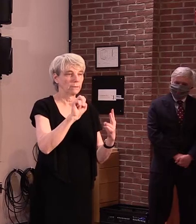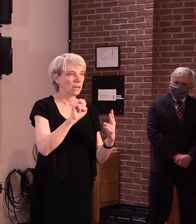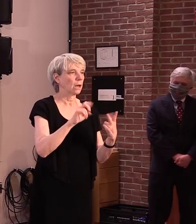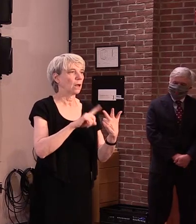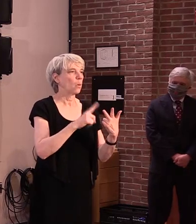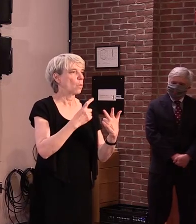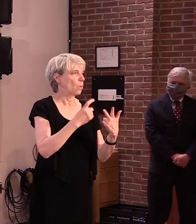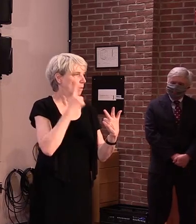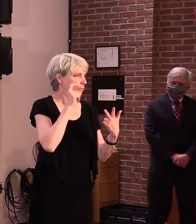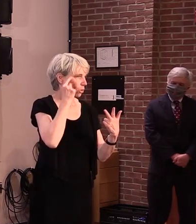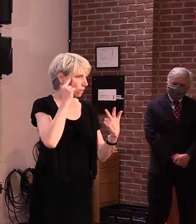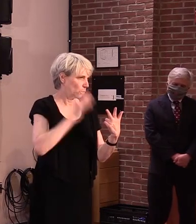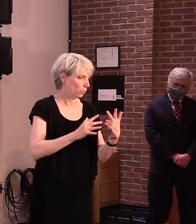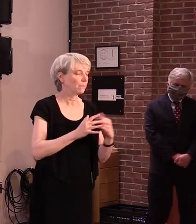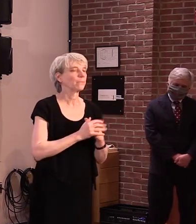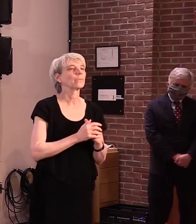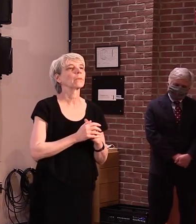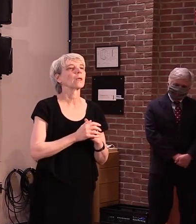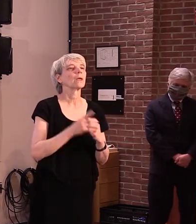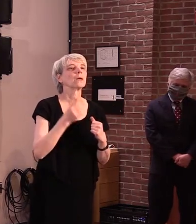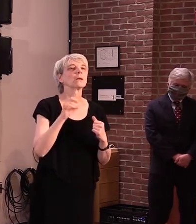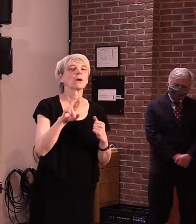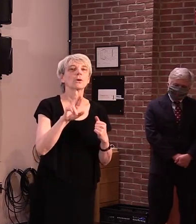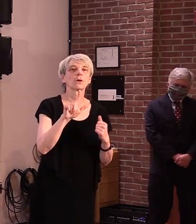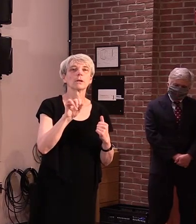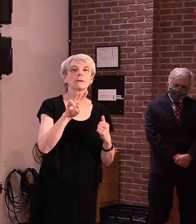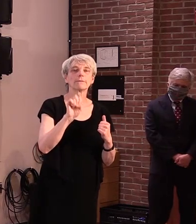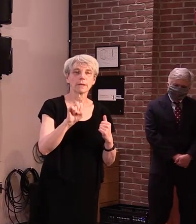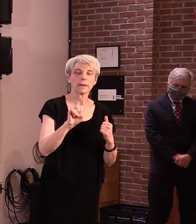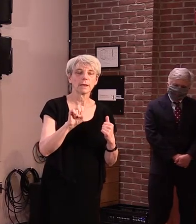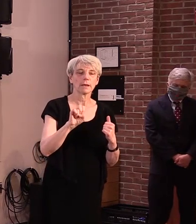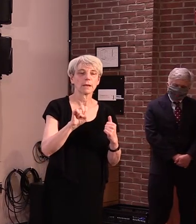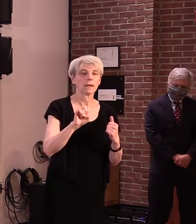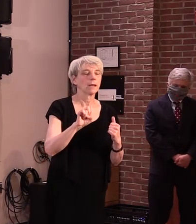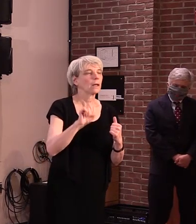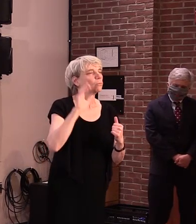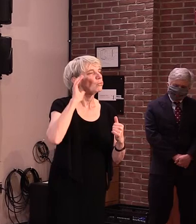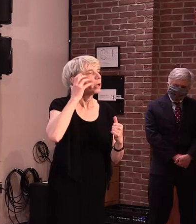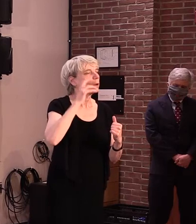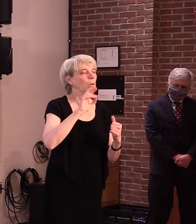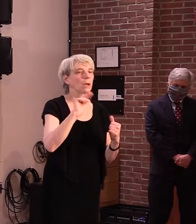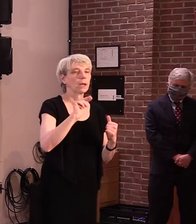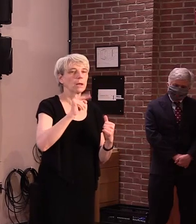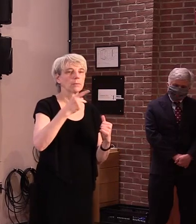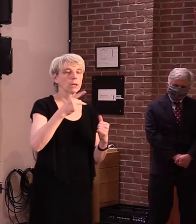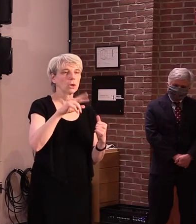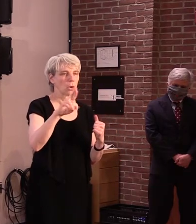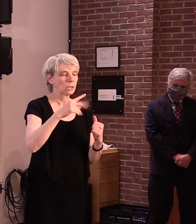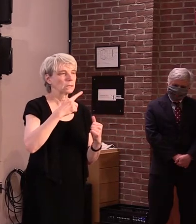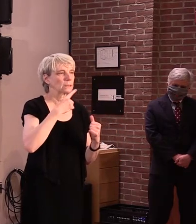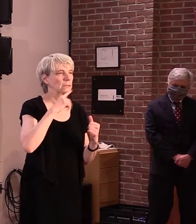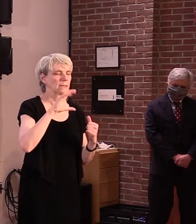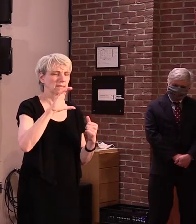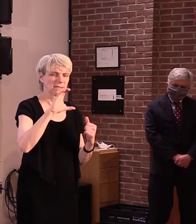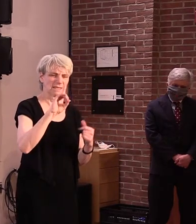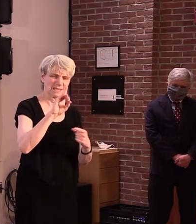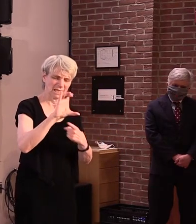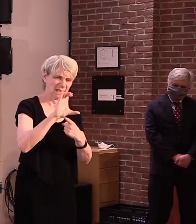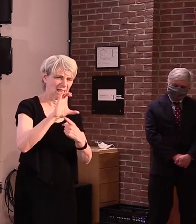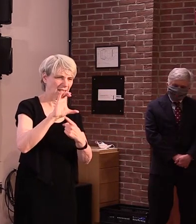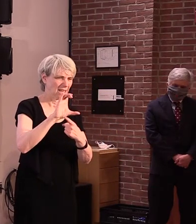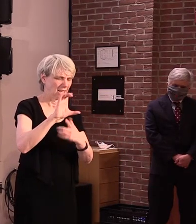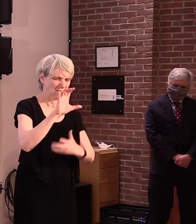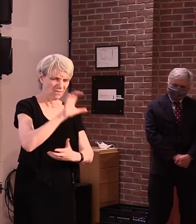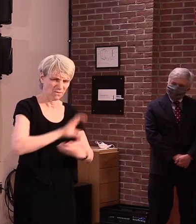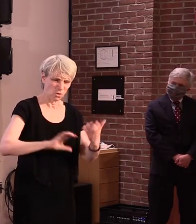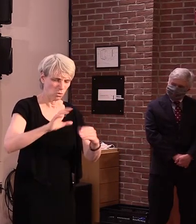governor. Dr. Levine, NPR had reported the CDC had been mixing the results of